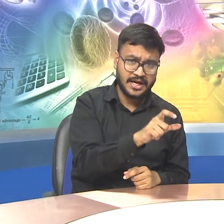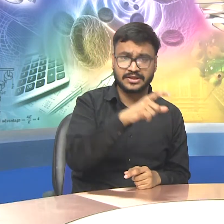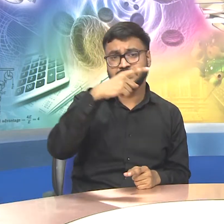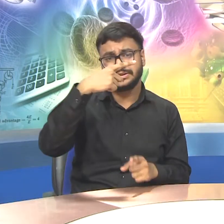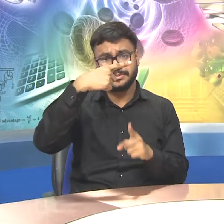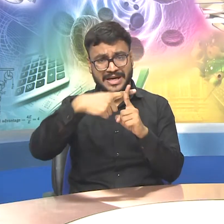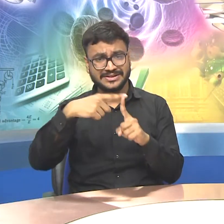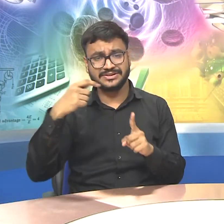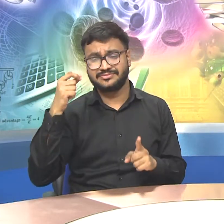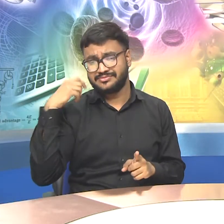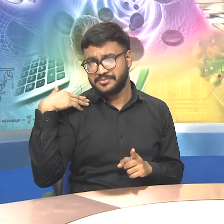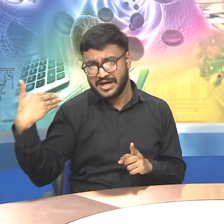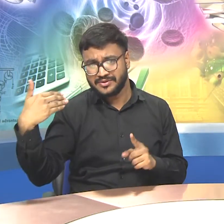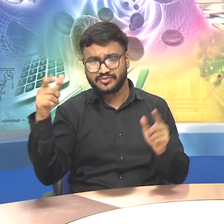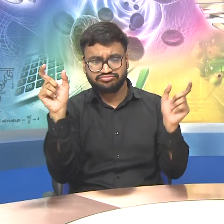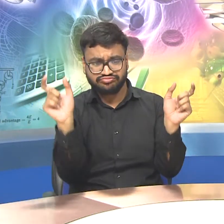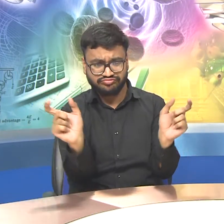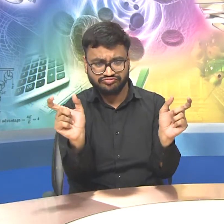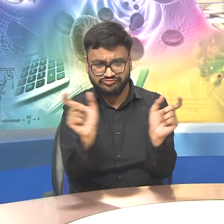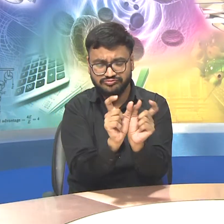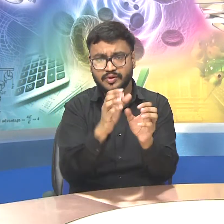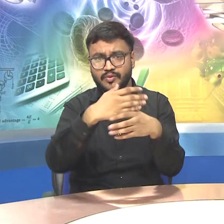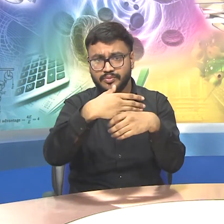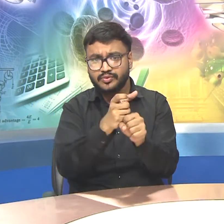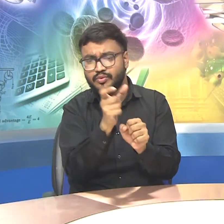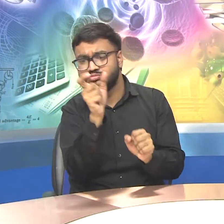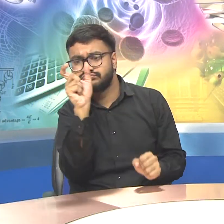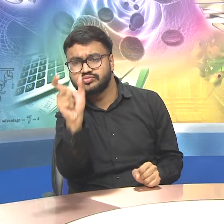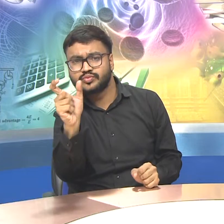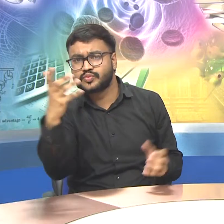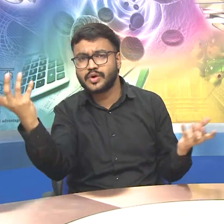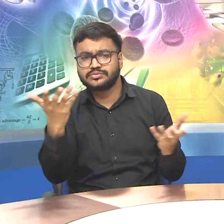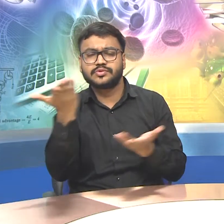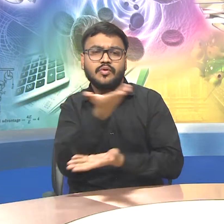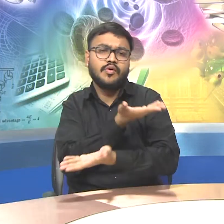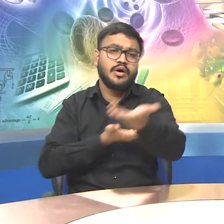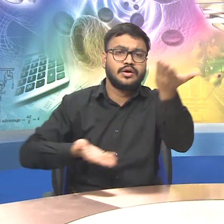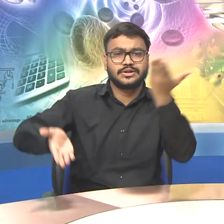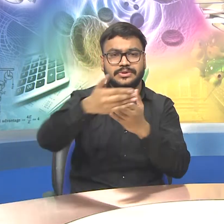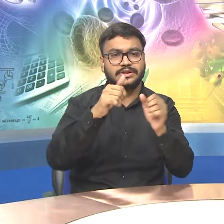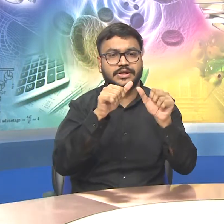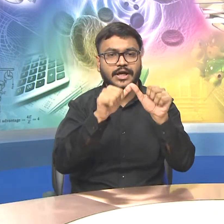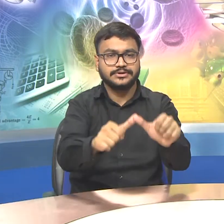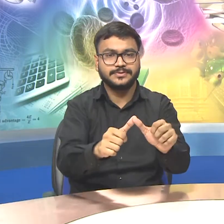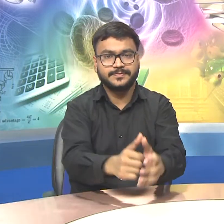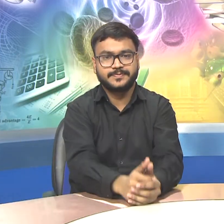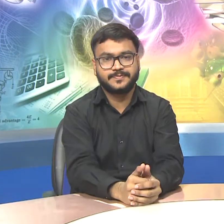the two signs, which is female along with the sibling, what we get?